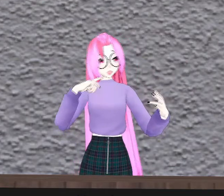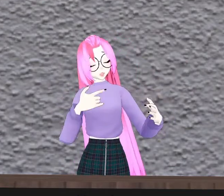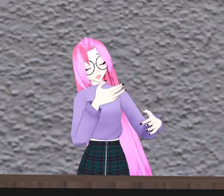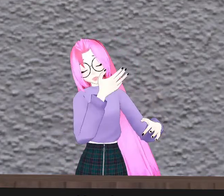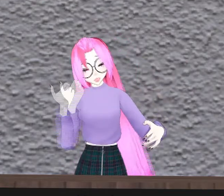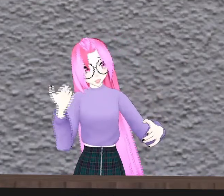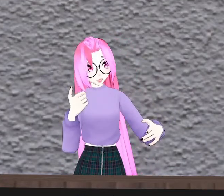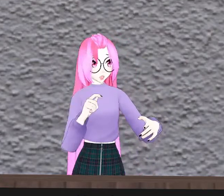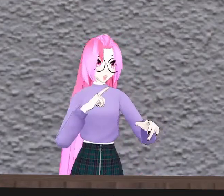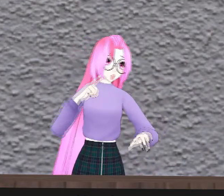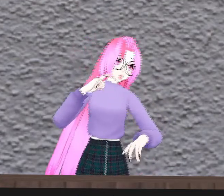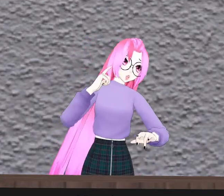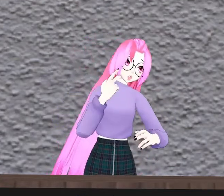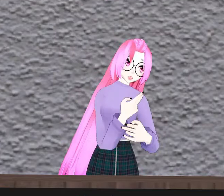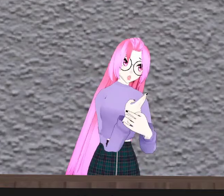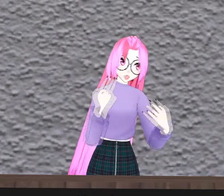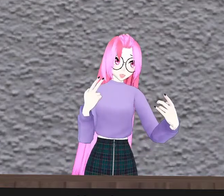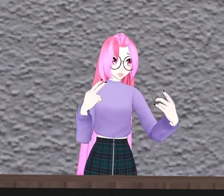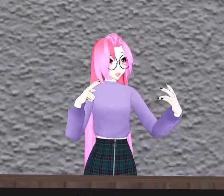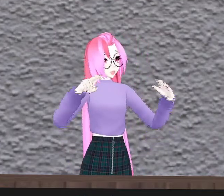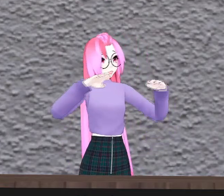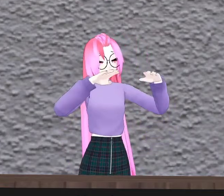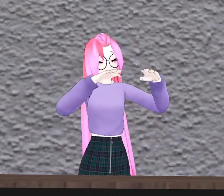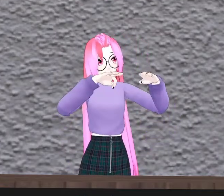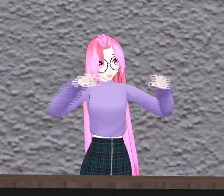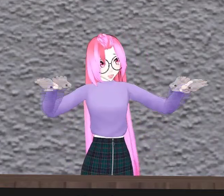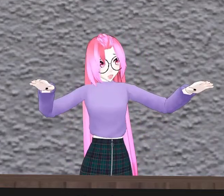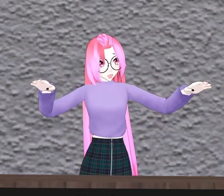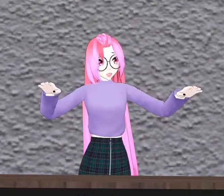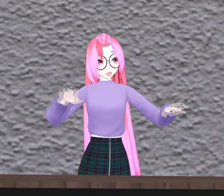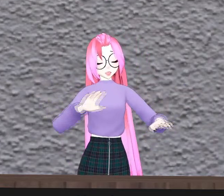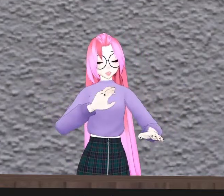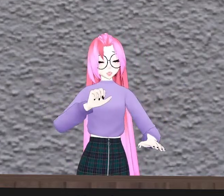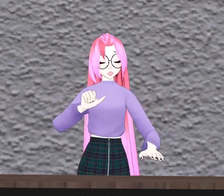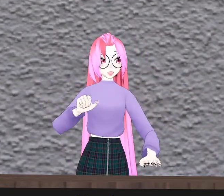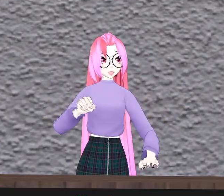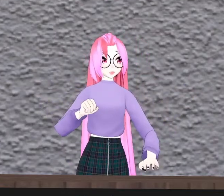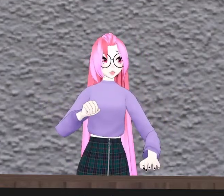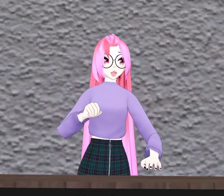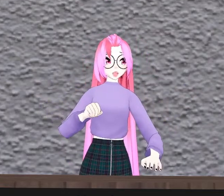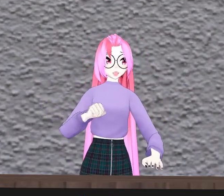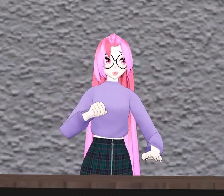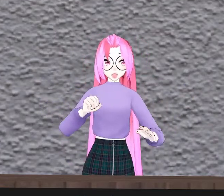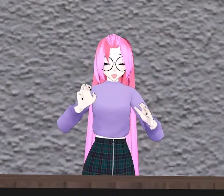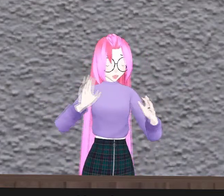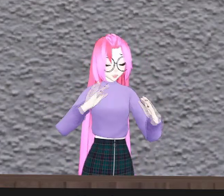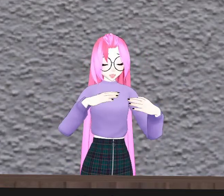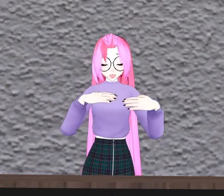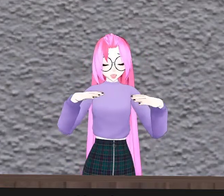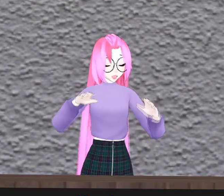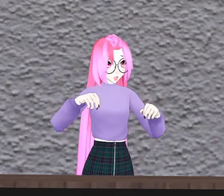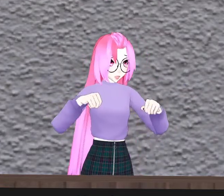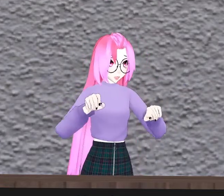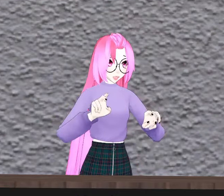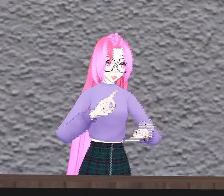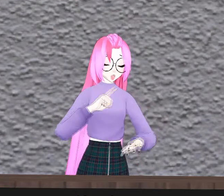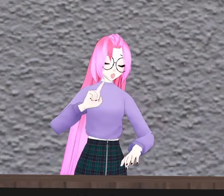or better or deaf or worse. It's equality, and by giving equal opportunities to